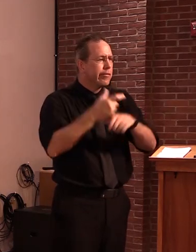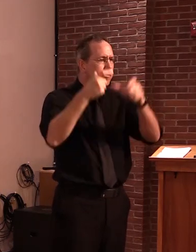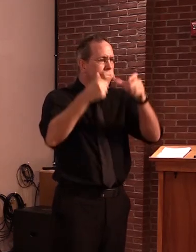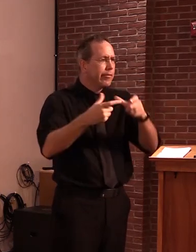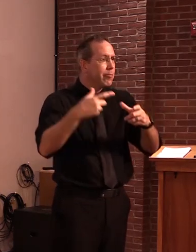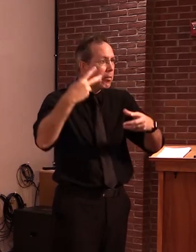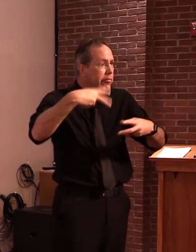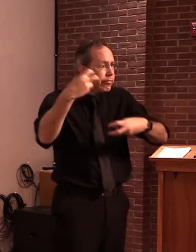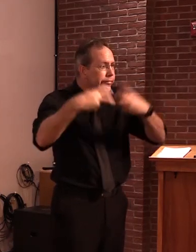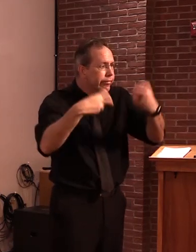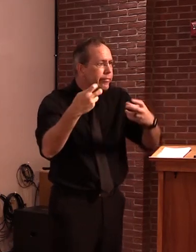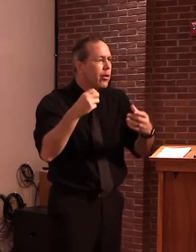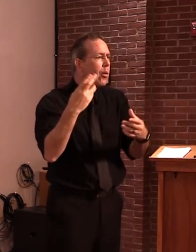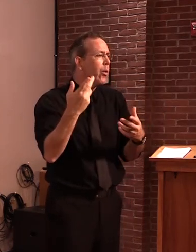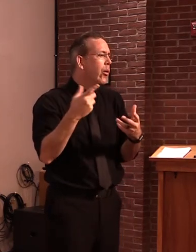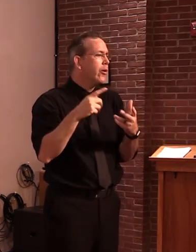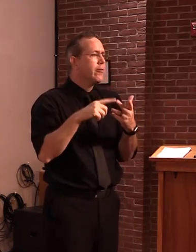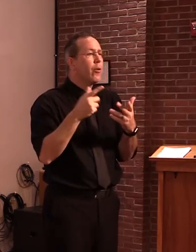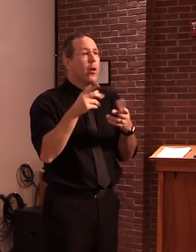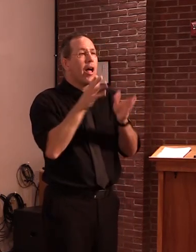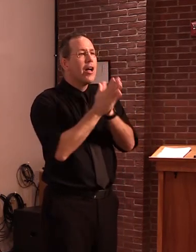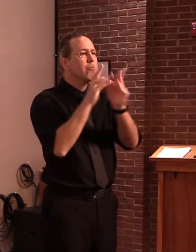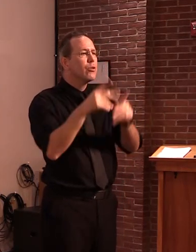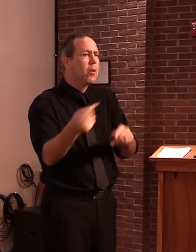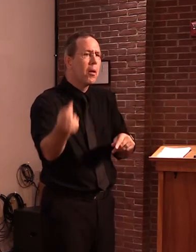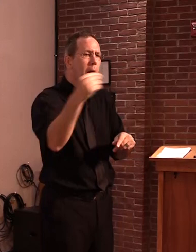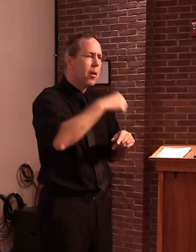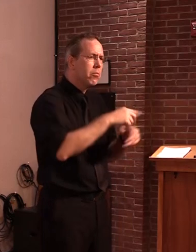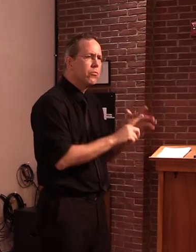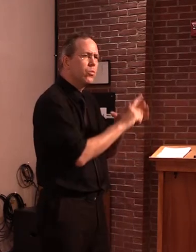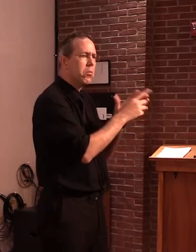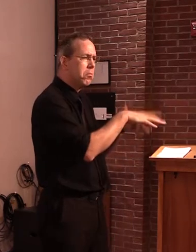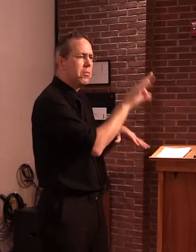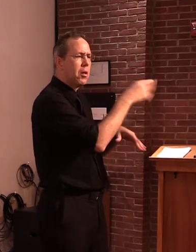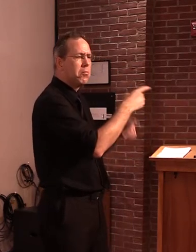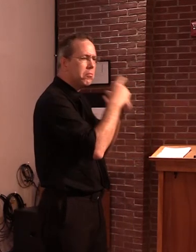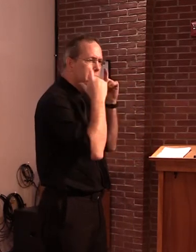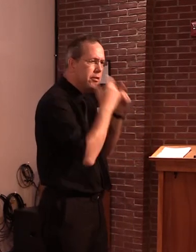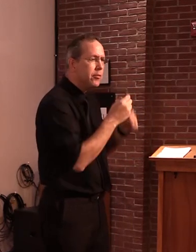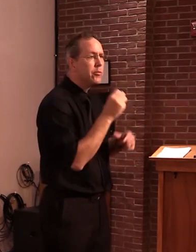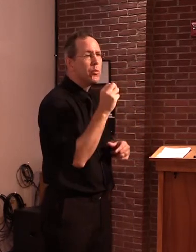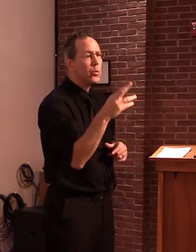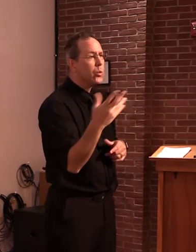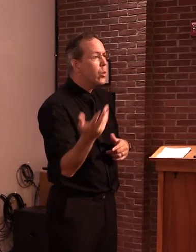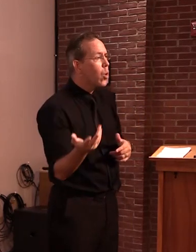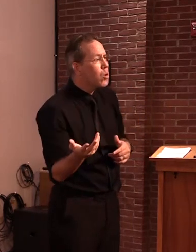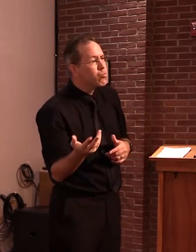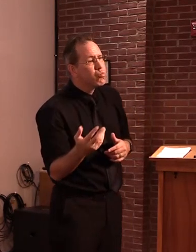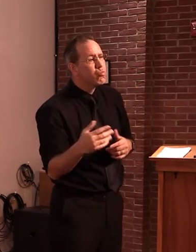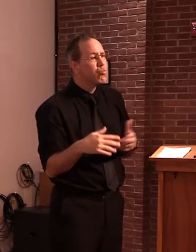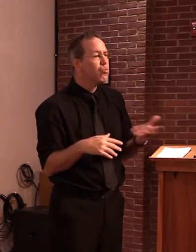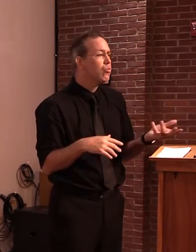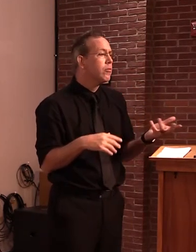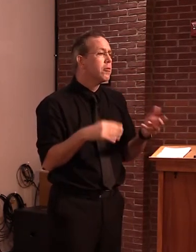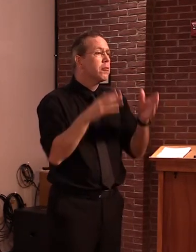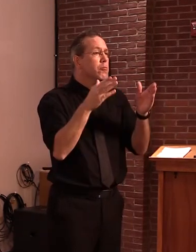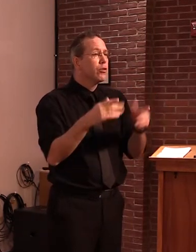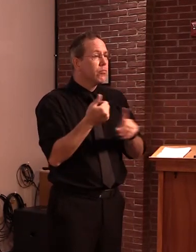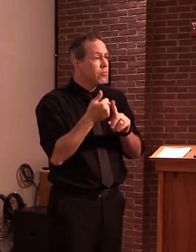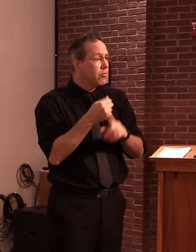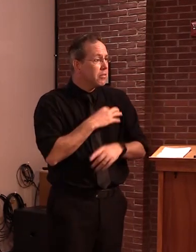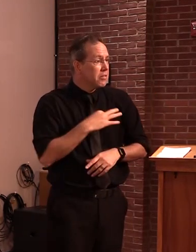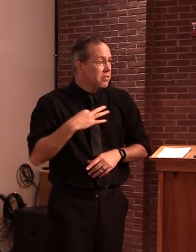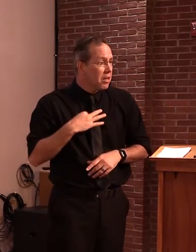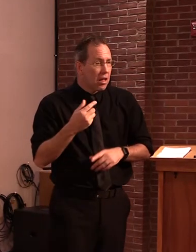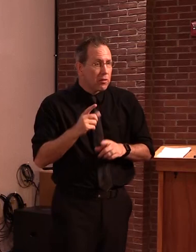at the town office, or the health officer can deliver them directly to those in need. We're going to leave it up to the local